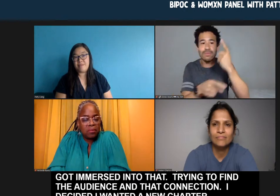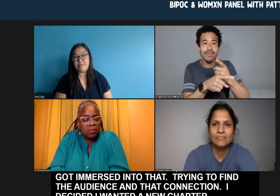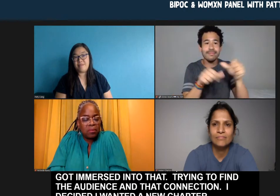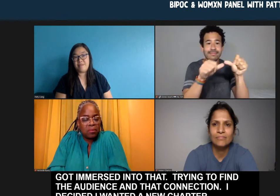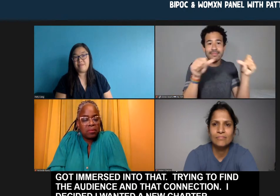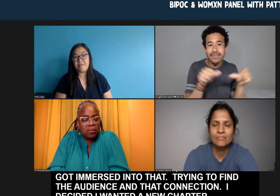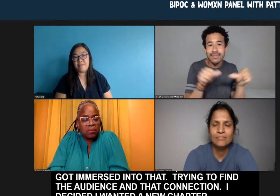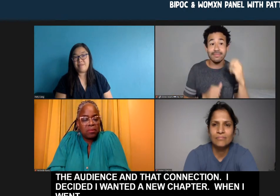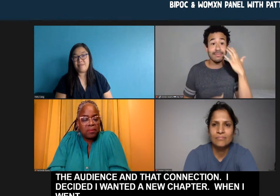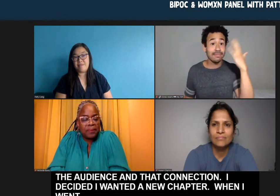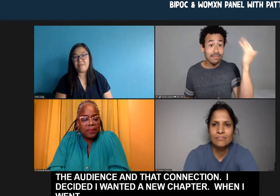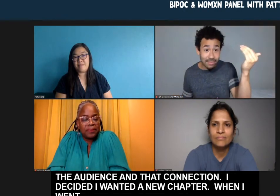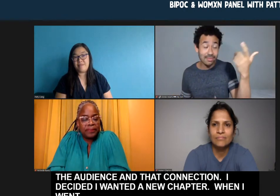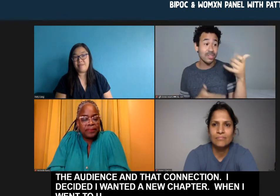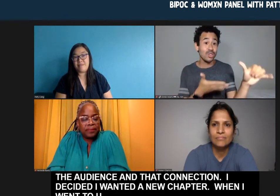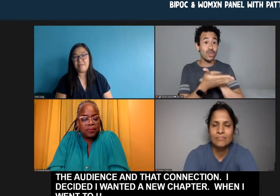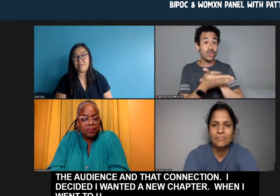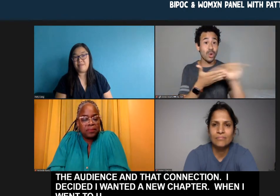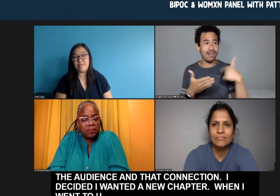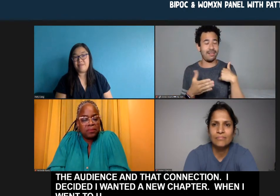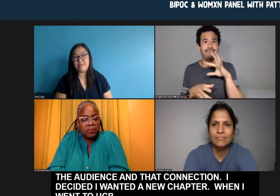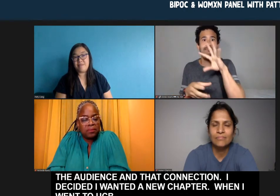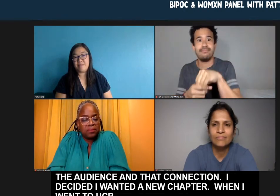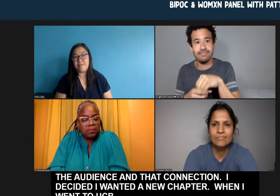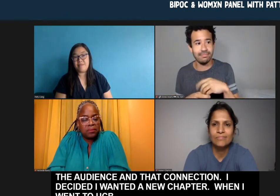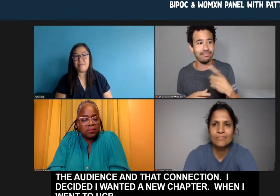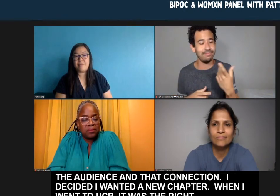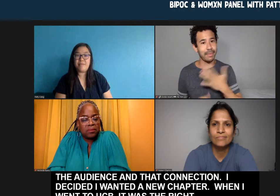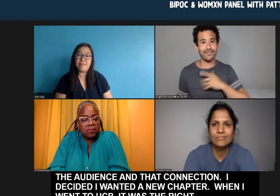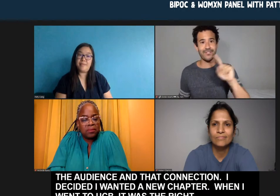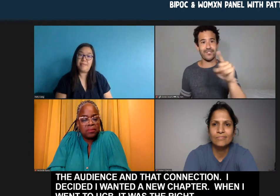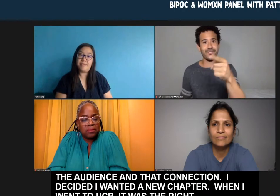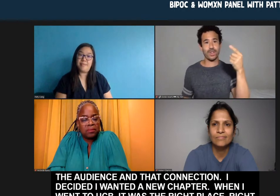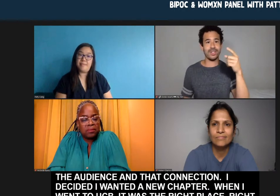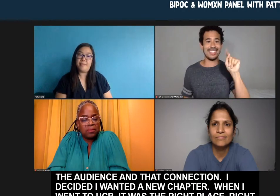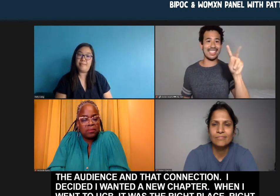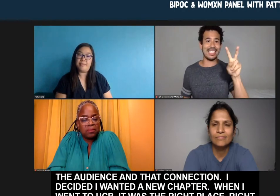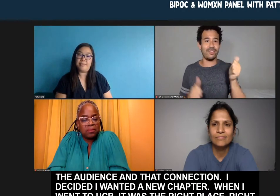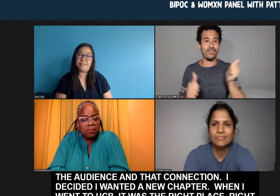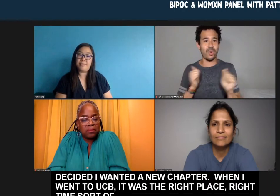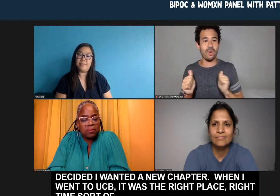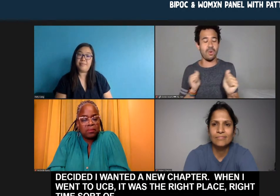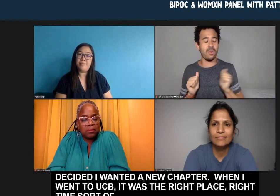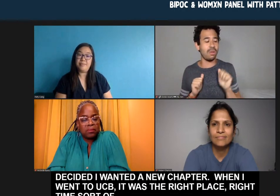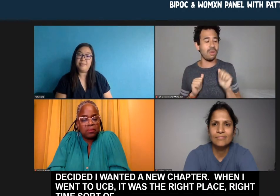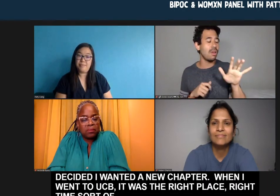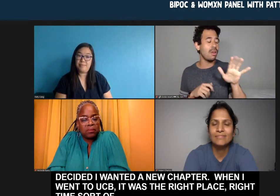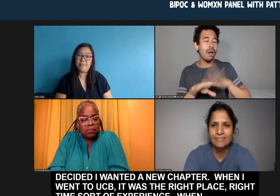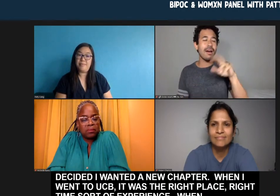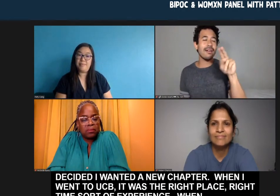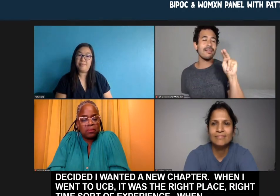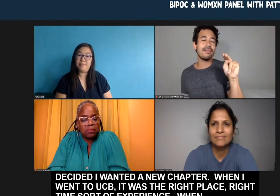it was kind of the right place, right time sort of experience, because when I was involved in New York, the first TV show that I was involved